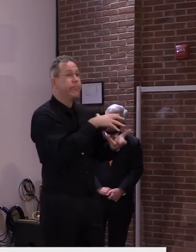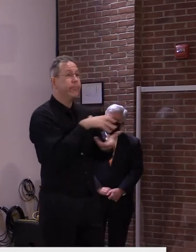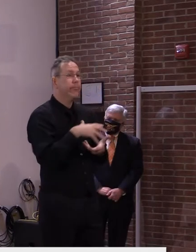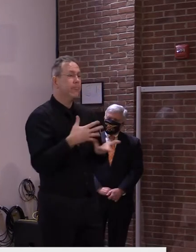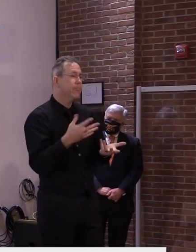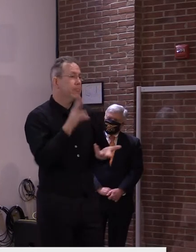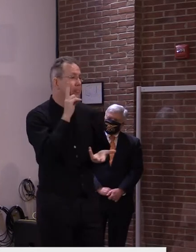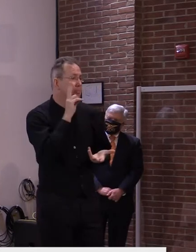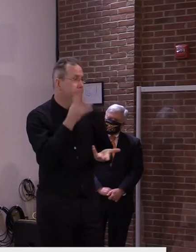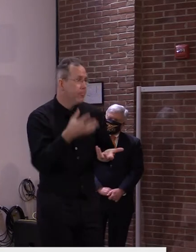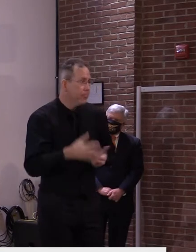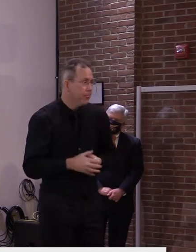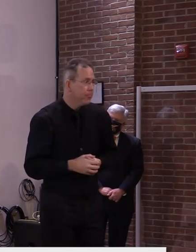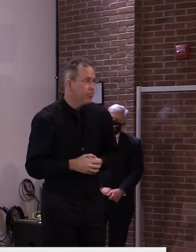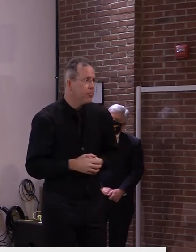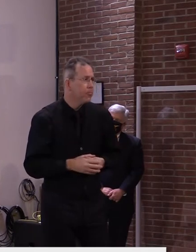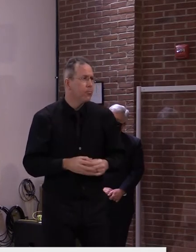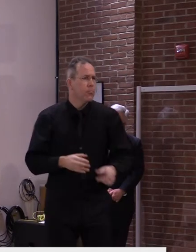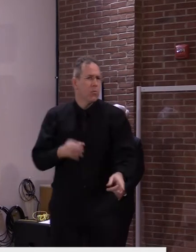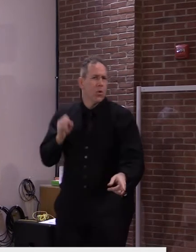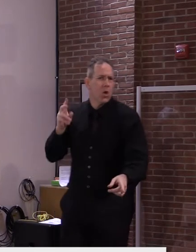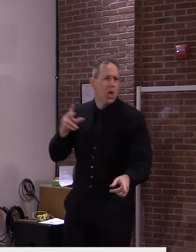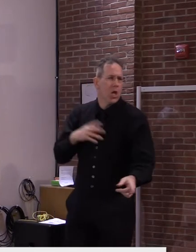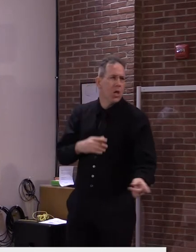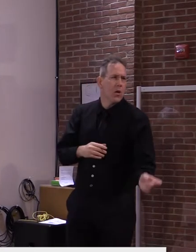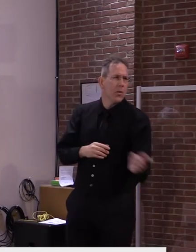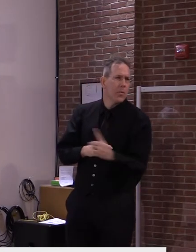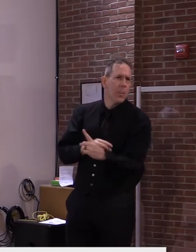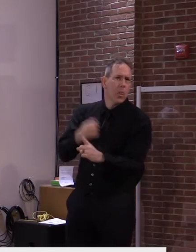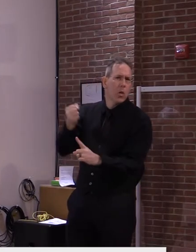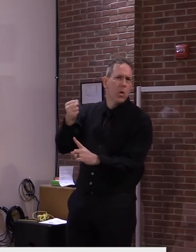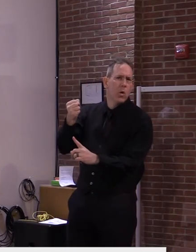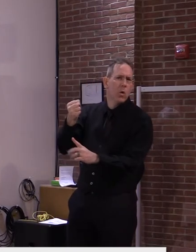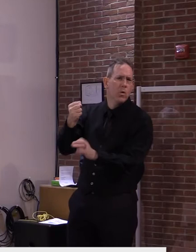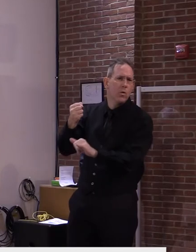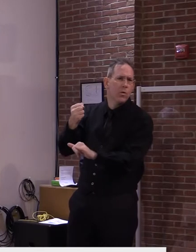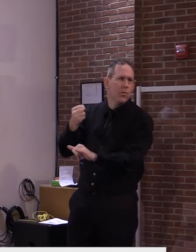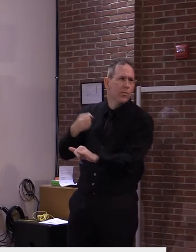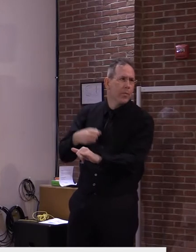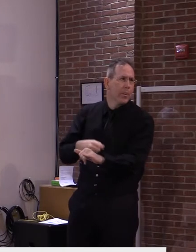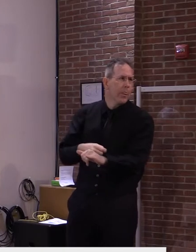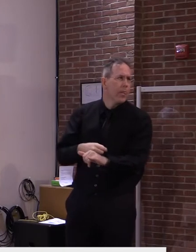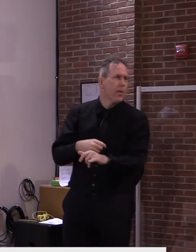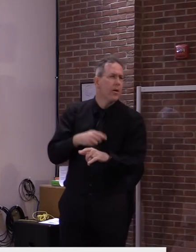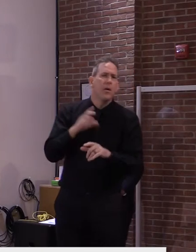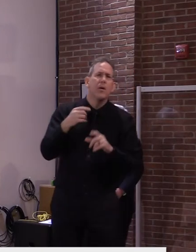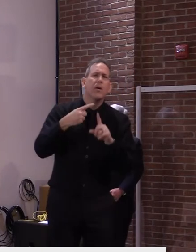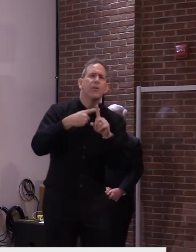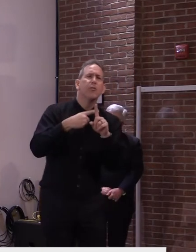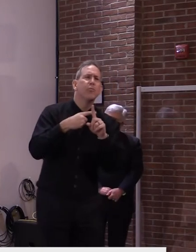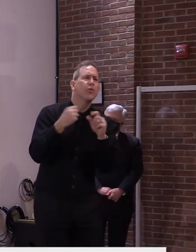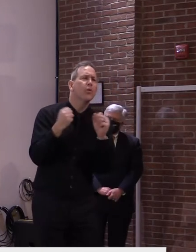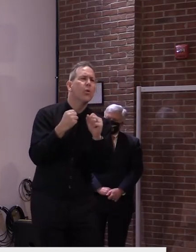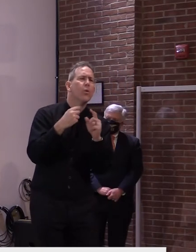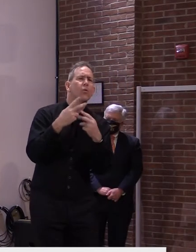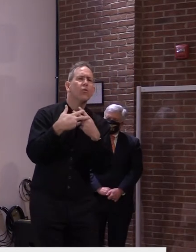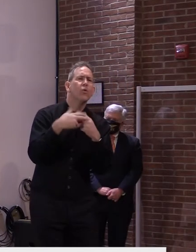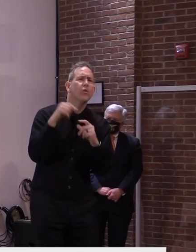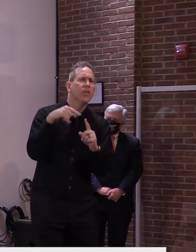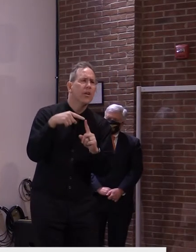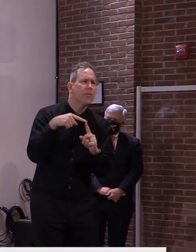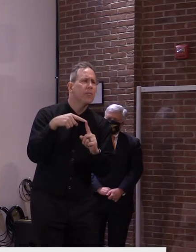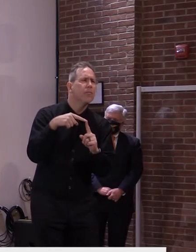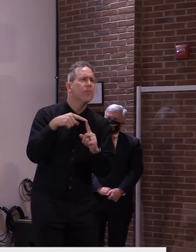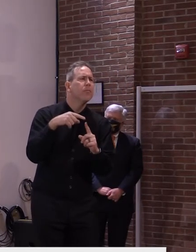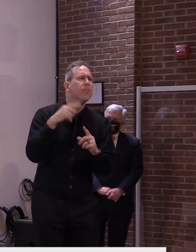Okay, Dr. Levine, while you're there, about the cold, the elderly standing outside waiting for their vaccine, I mean,